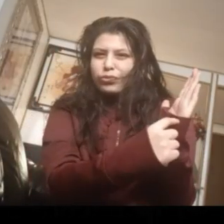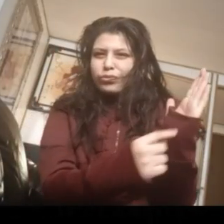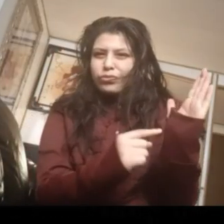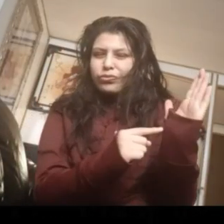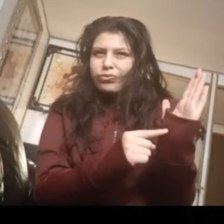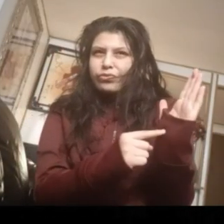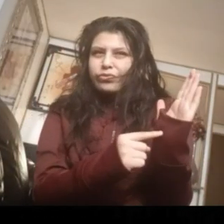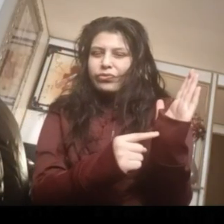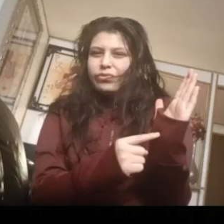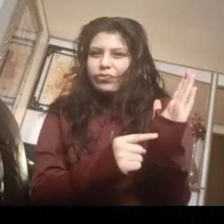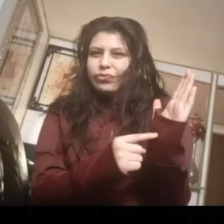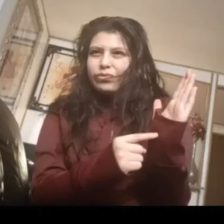irrational possibilities.